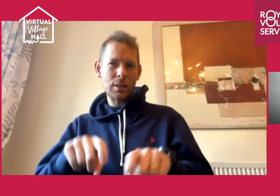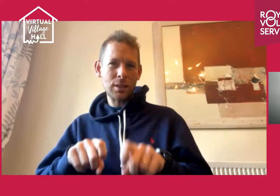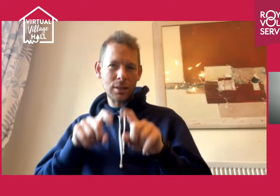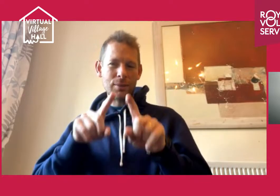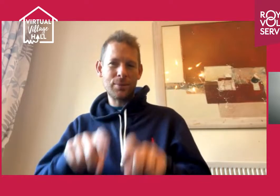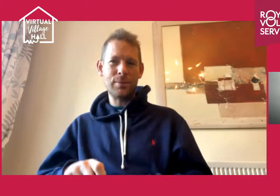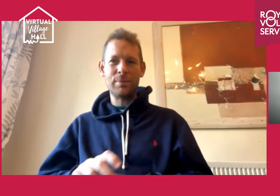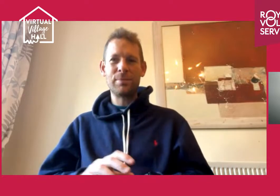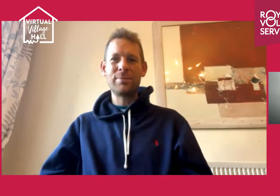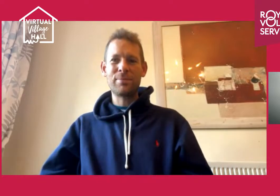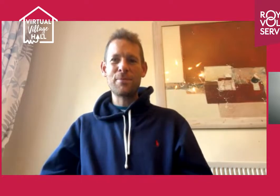Cheetah.